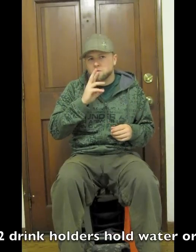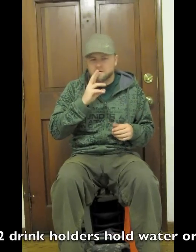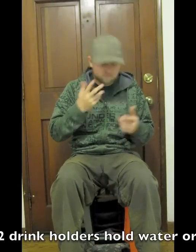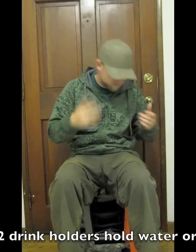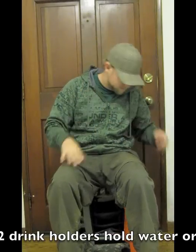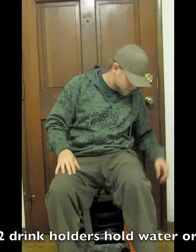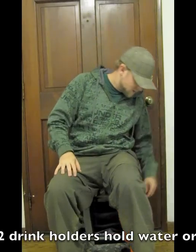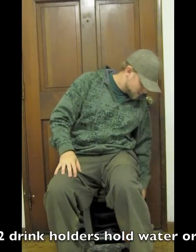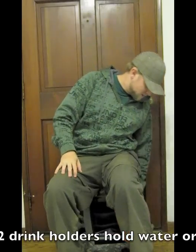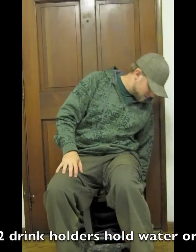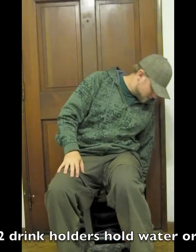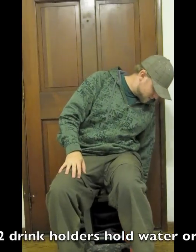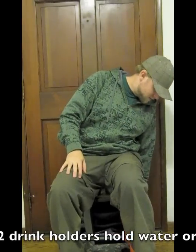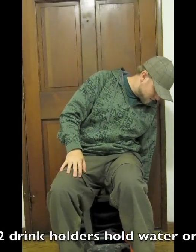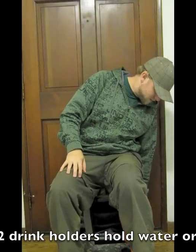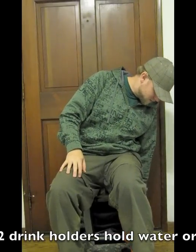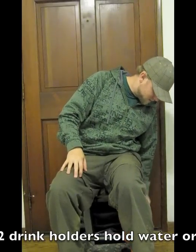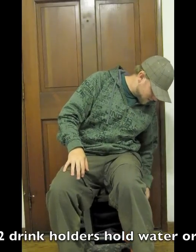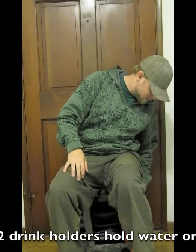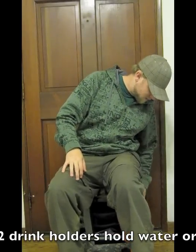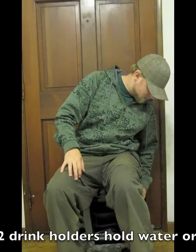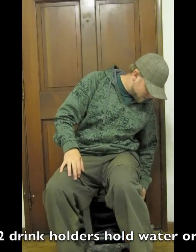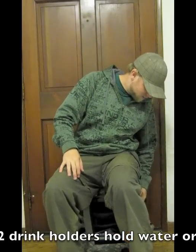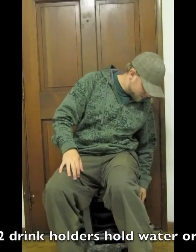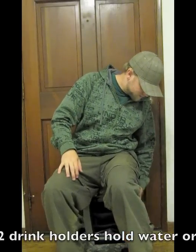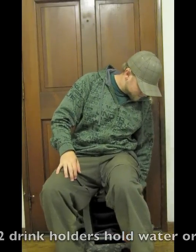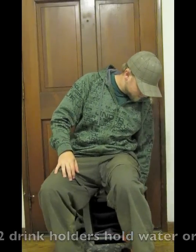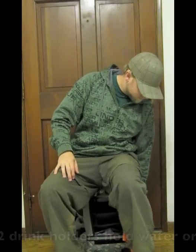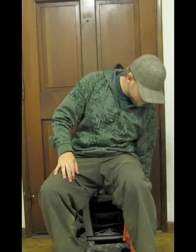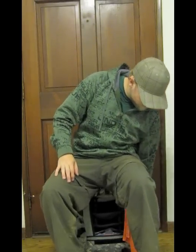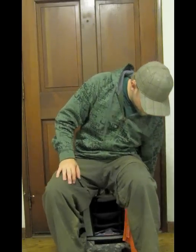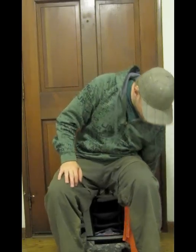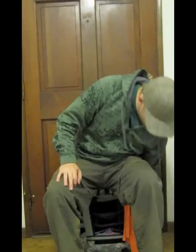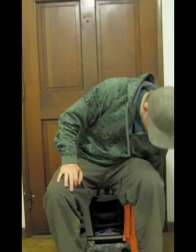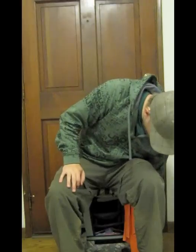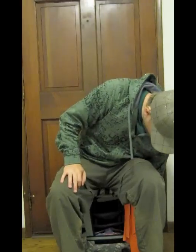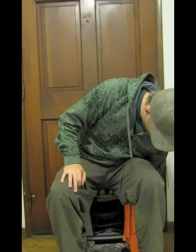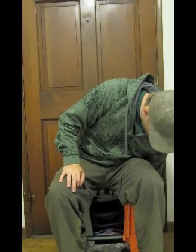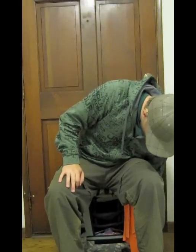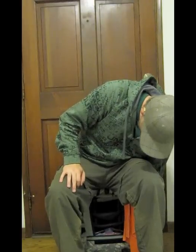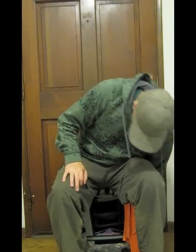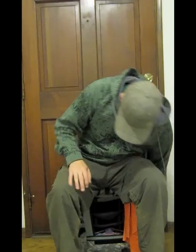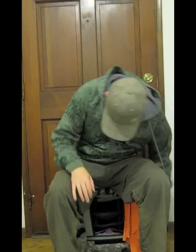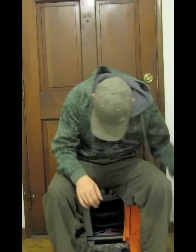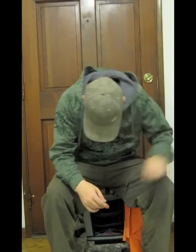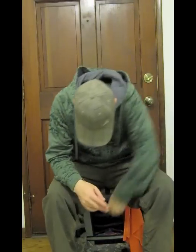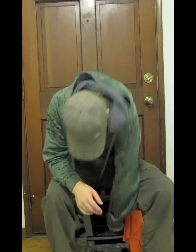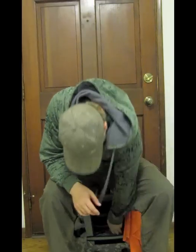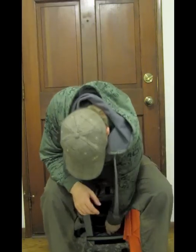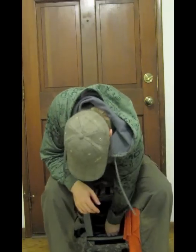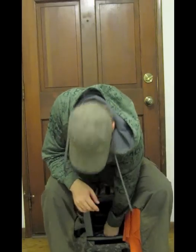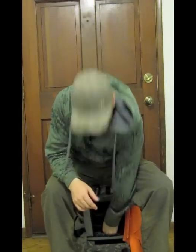secretary fantasy. Yes, I can help you out of yourself and into me.